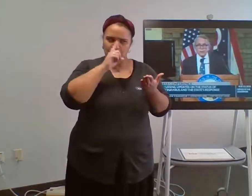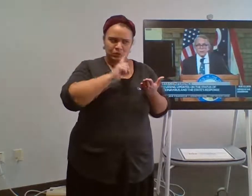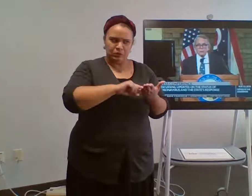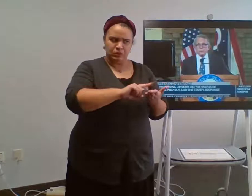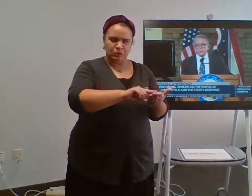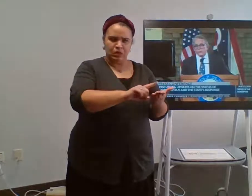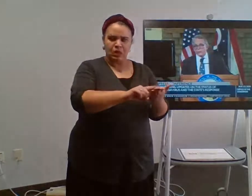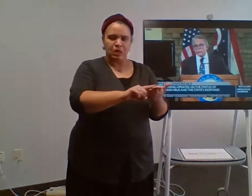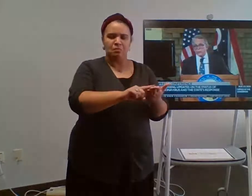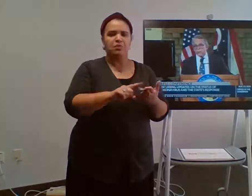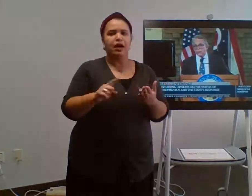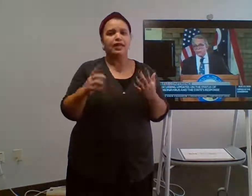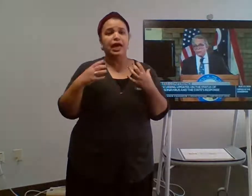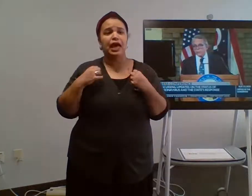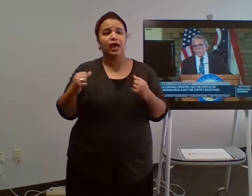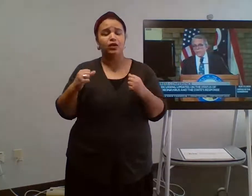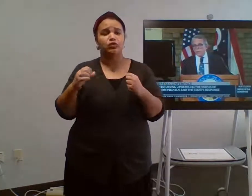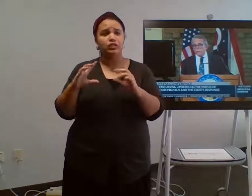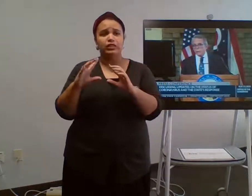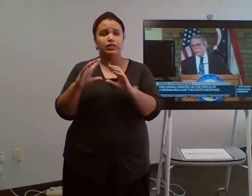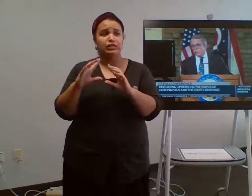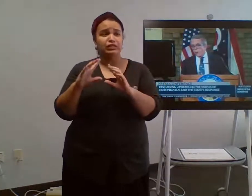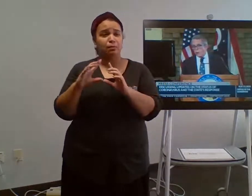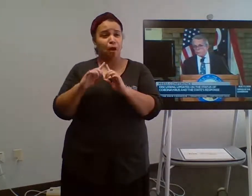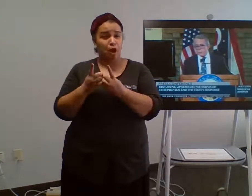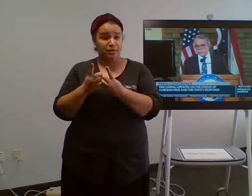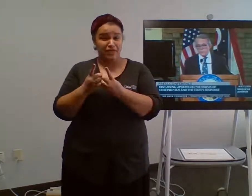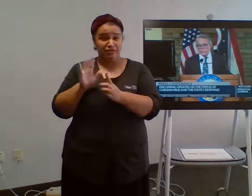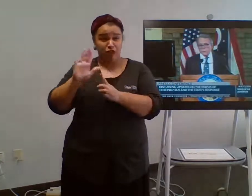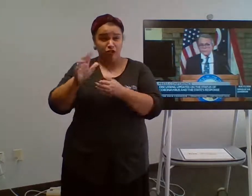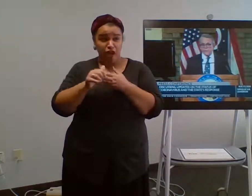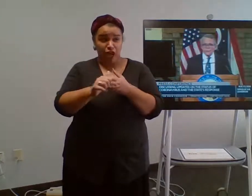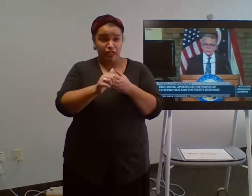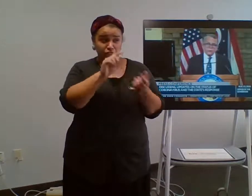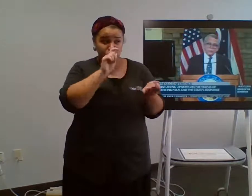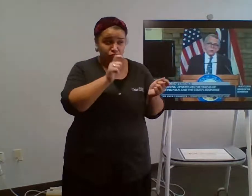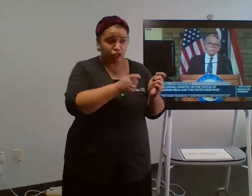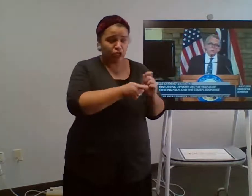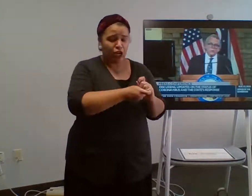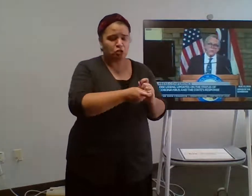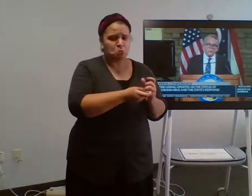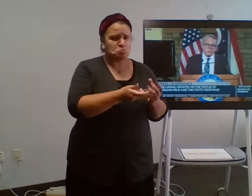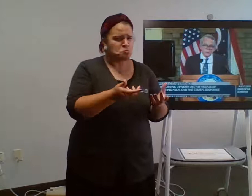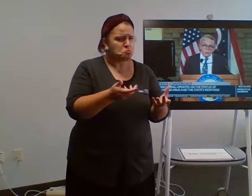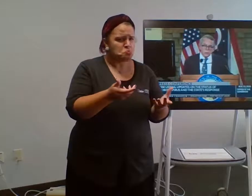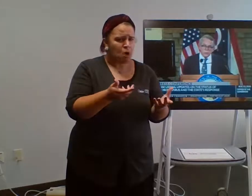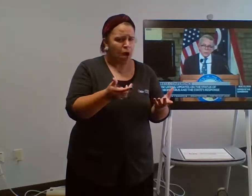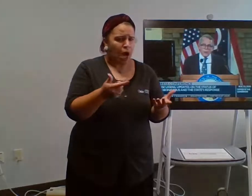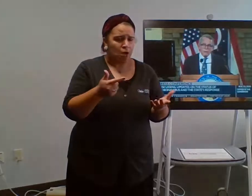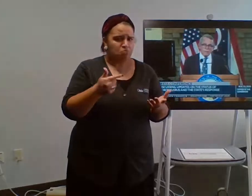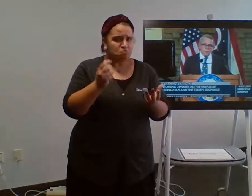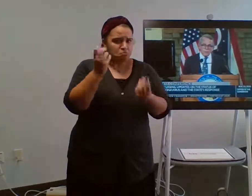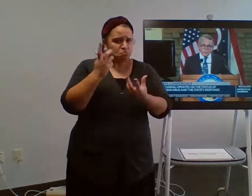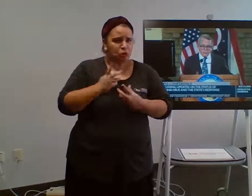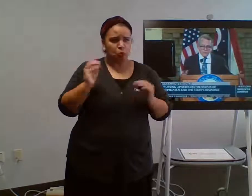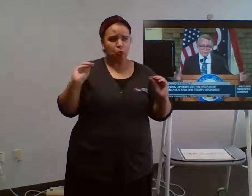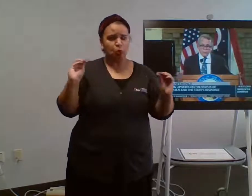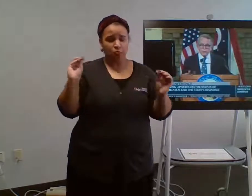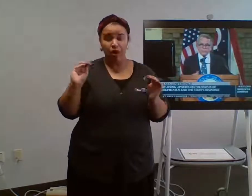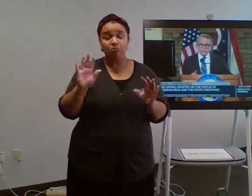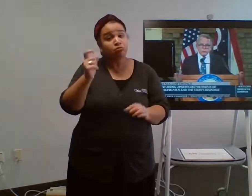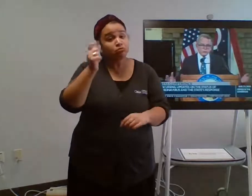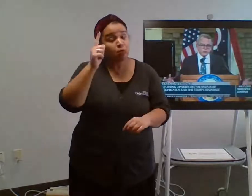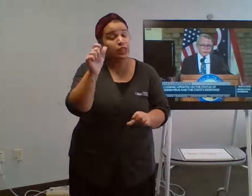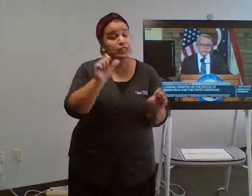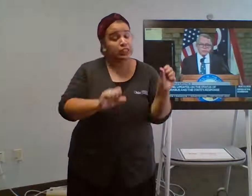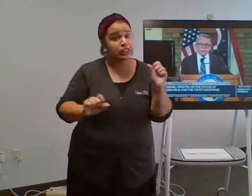in health departments changed guidance. I mean, look, what evolves, the science evolves, and I haven't read